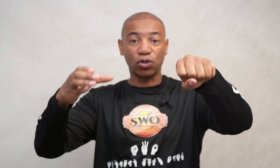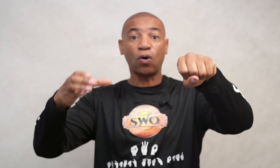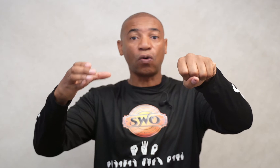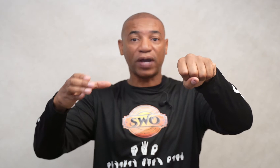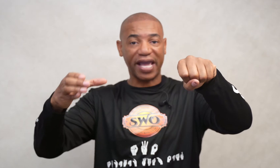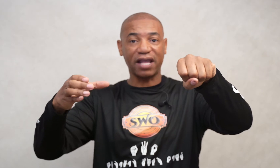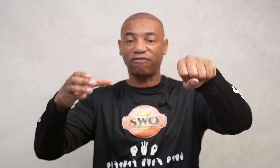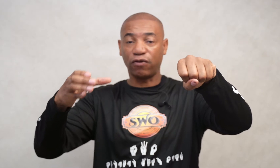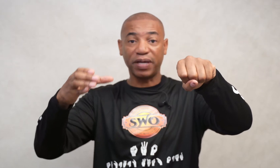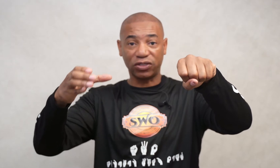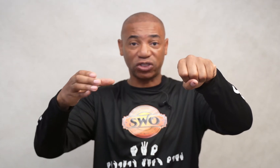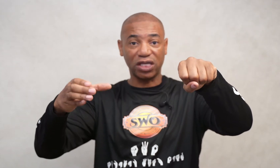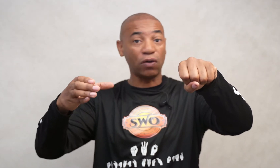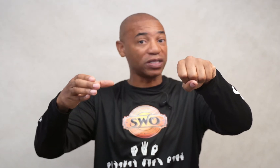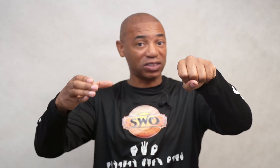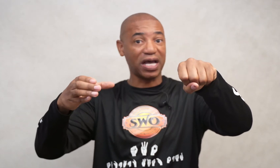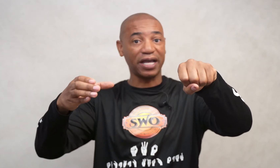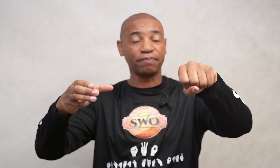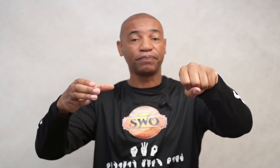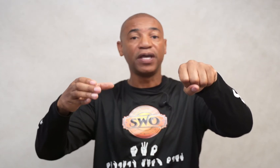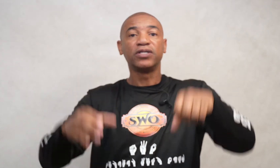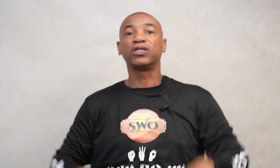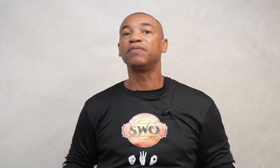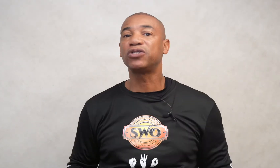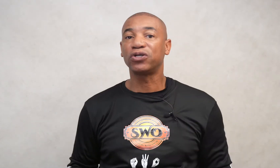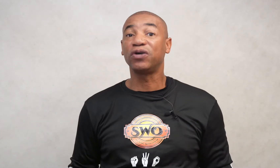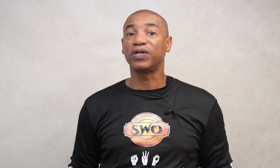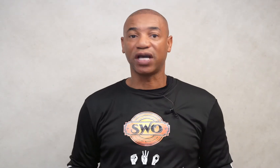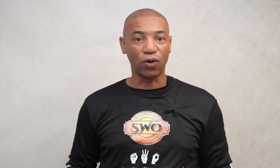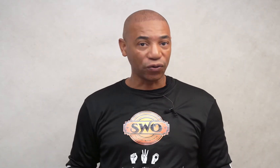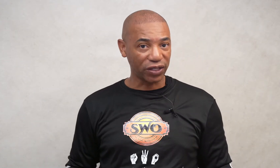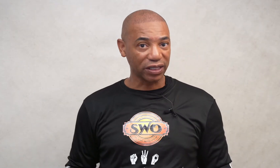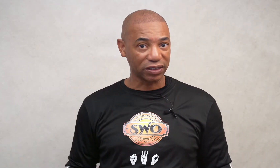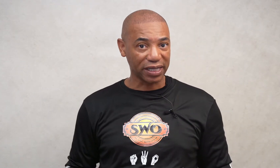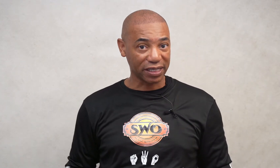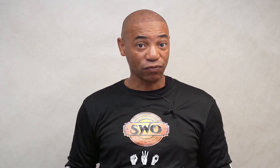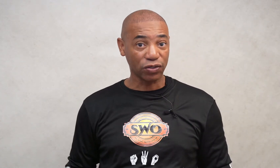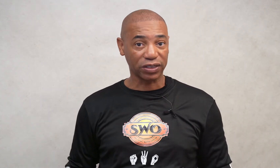whole hand forming a C on the side. So let me show you what that whole thing looks like in real time.